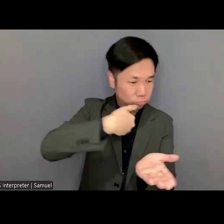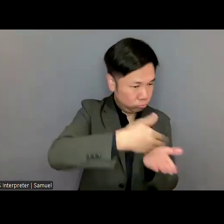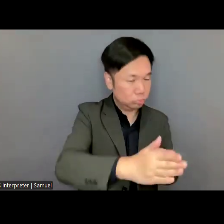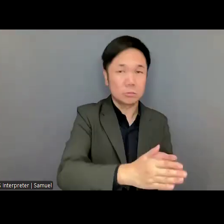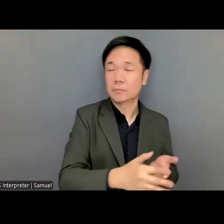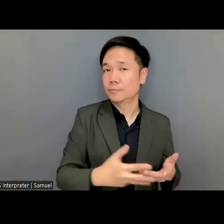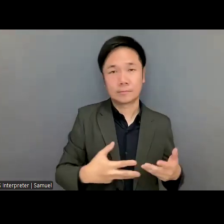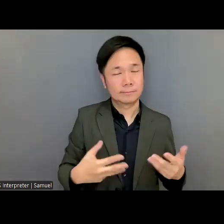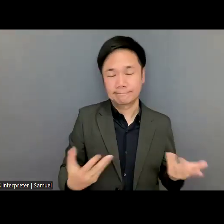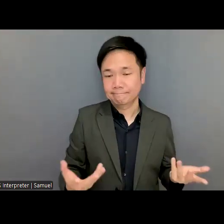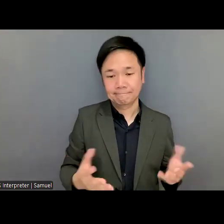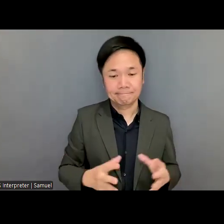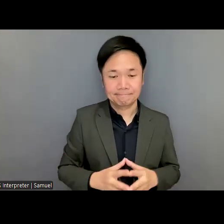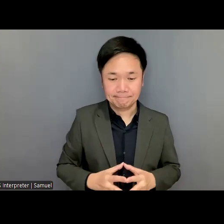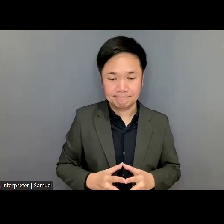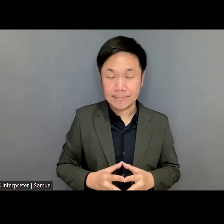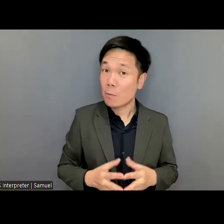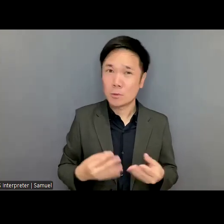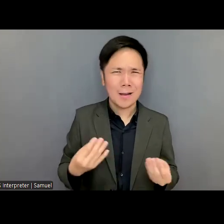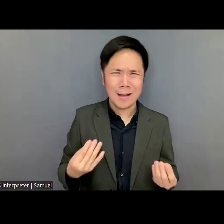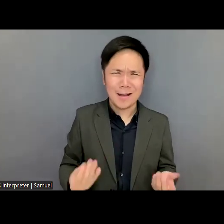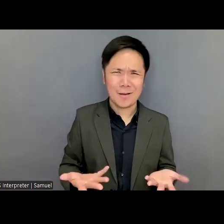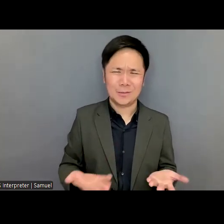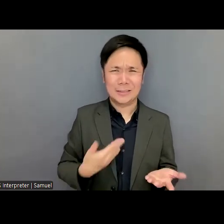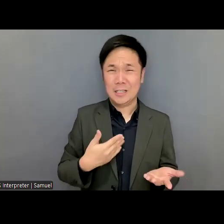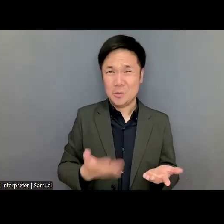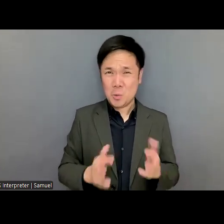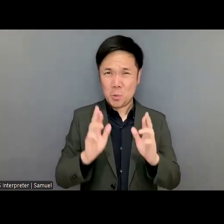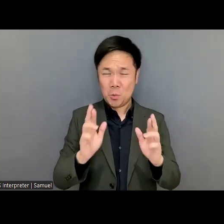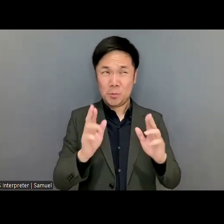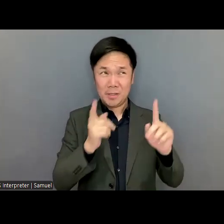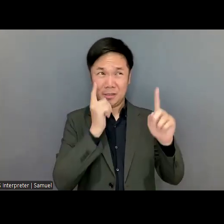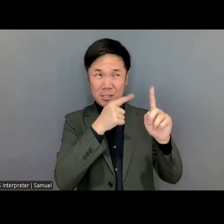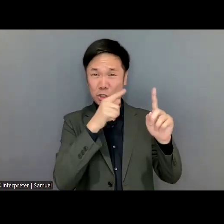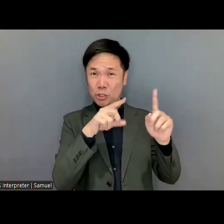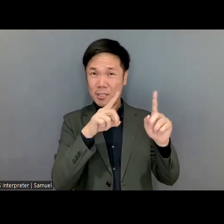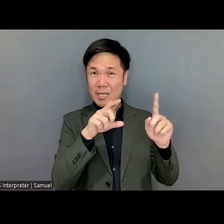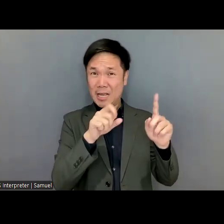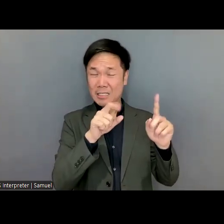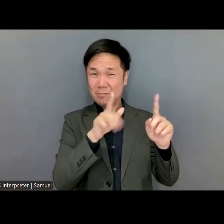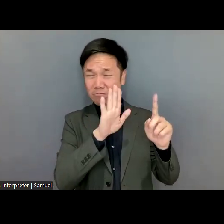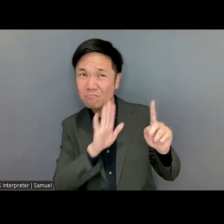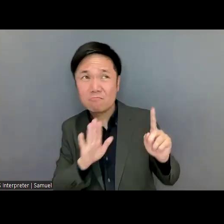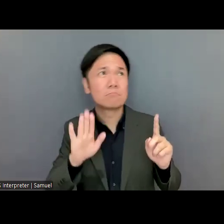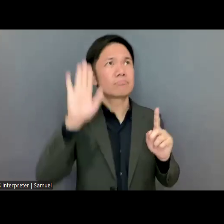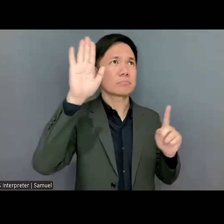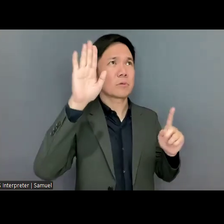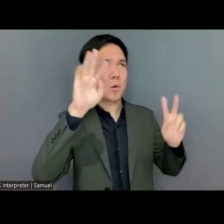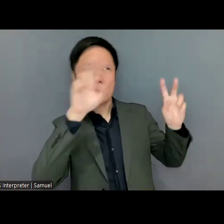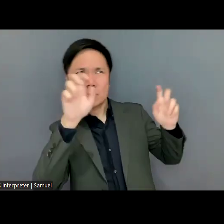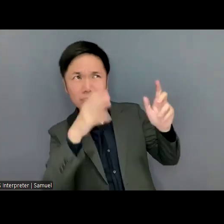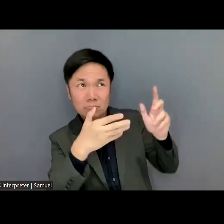reason that we need to be at this the GDS forum is to really bring our issues to the